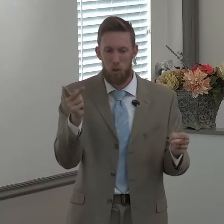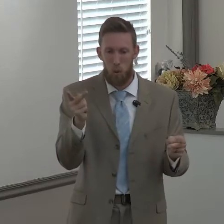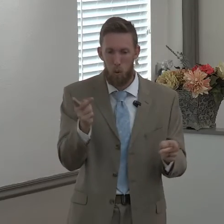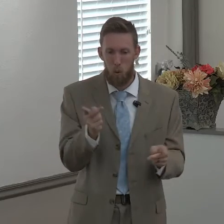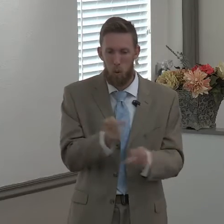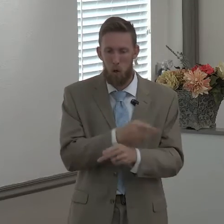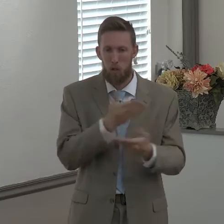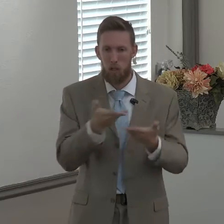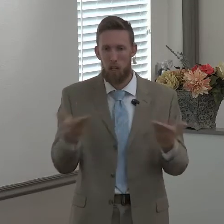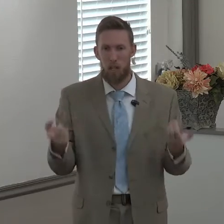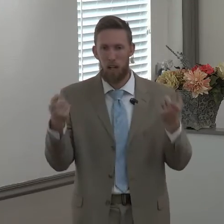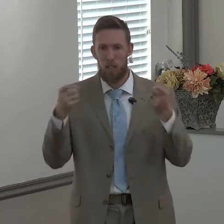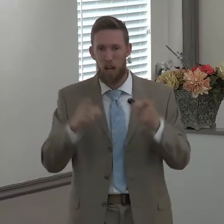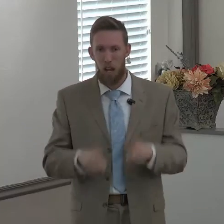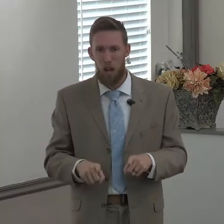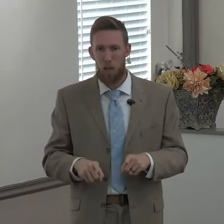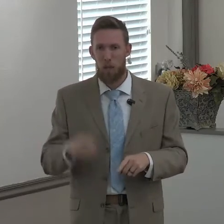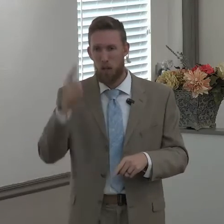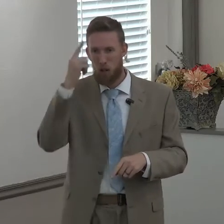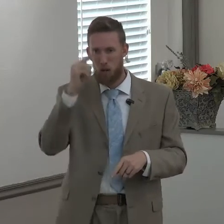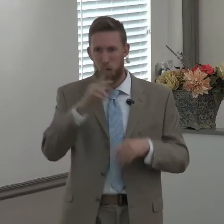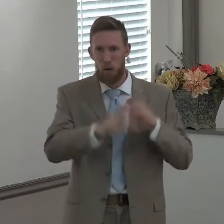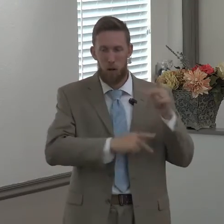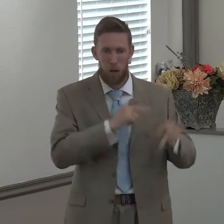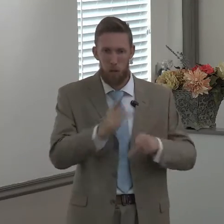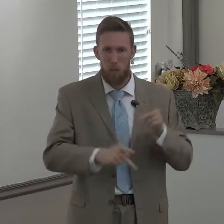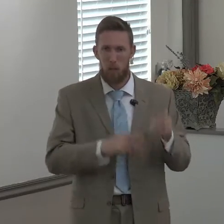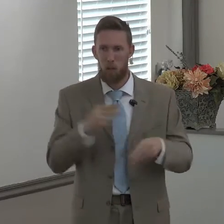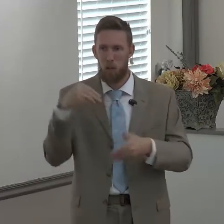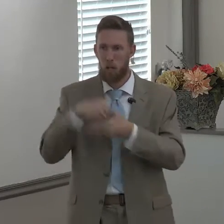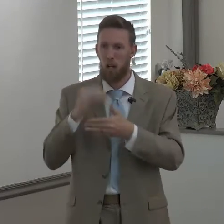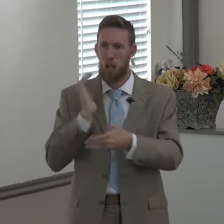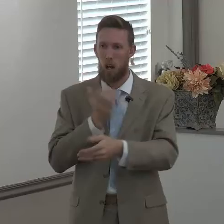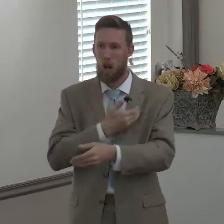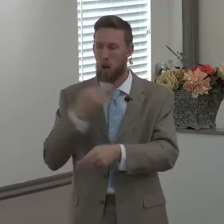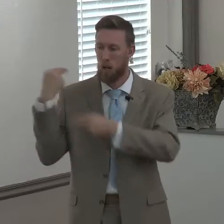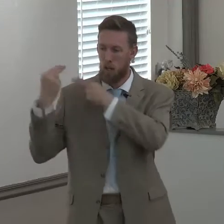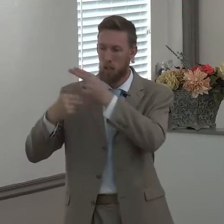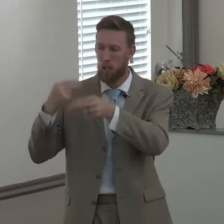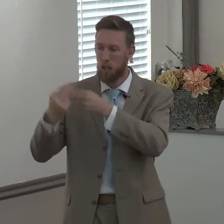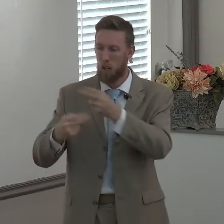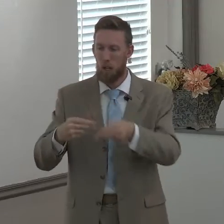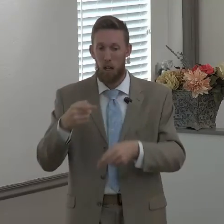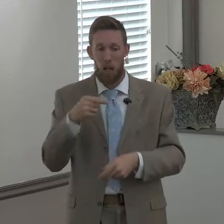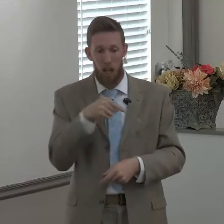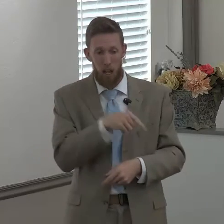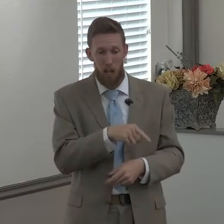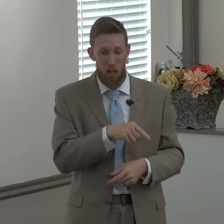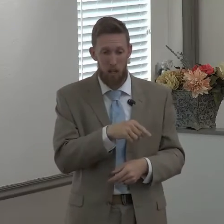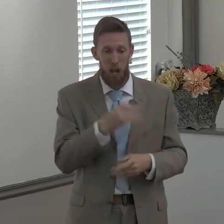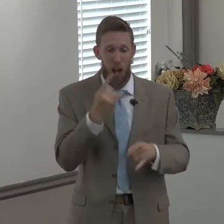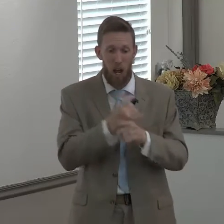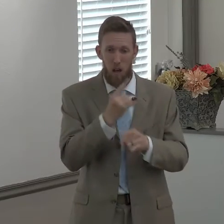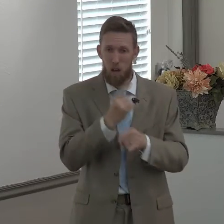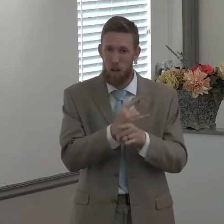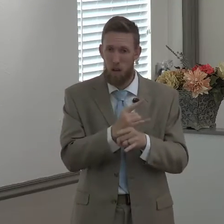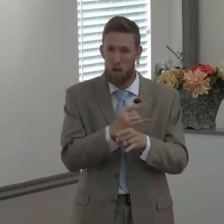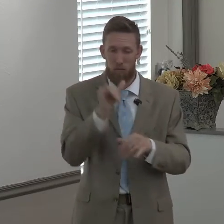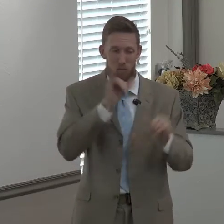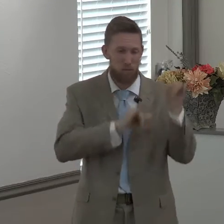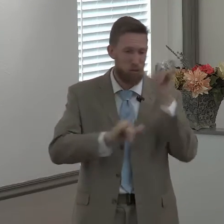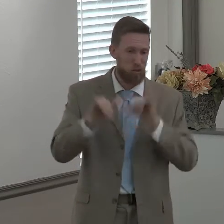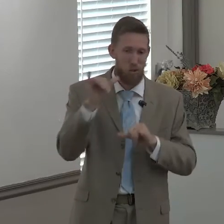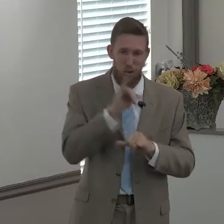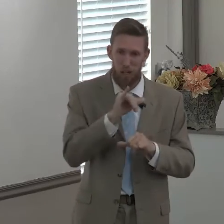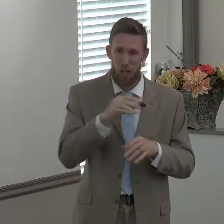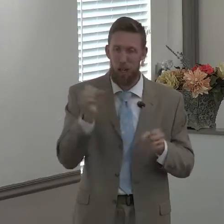Never has. The alcohol industry is the worst thing that ever happened to mankind. That is the worst sin ever happened